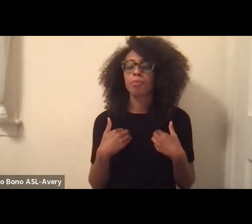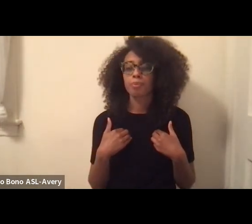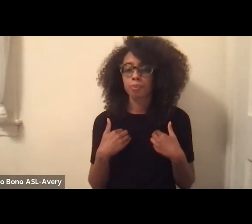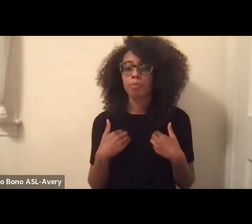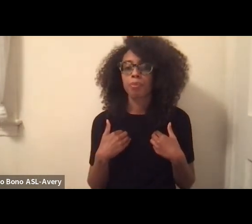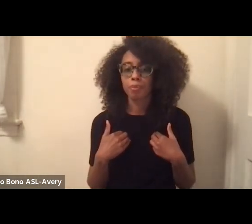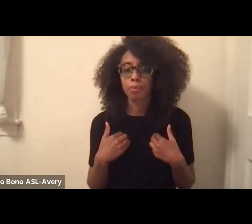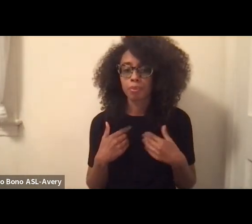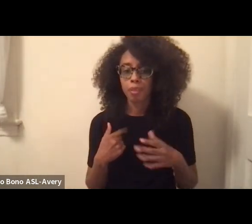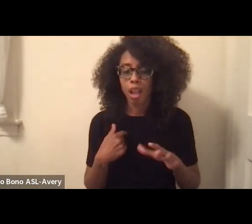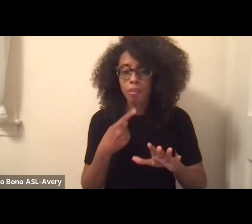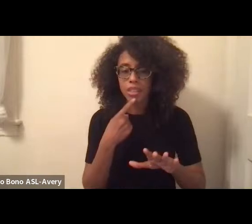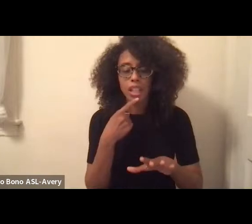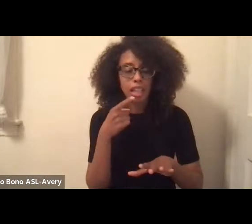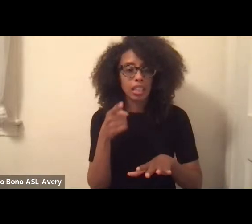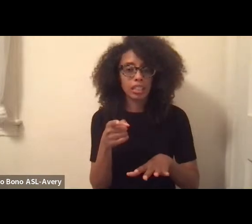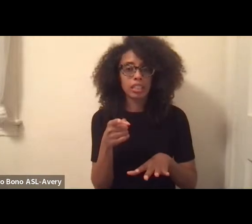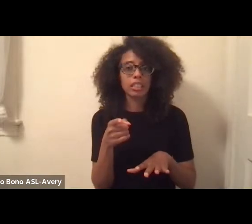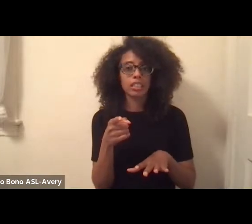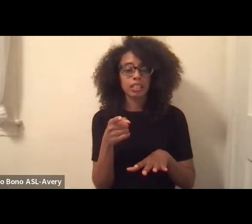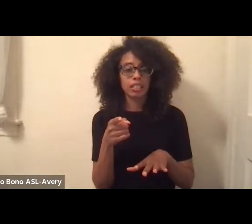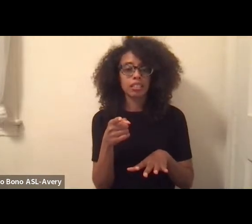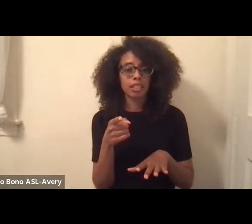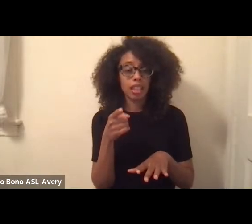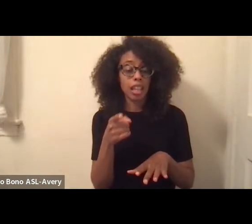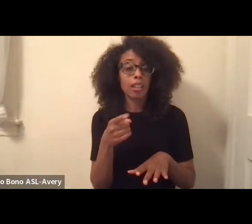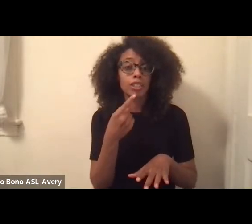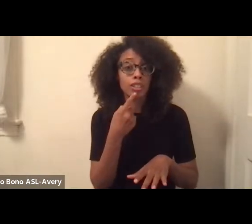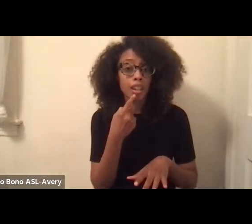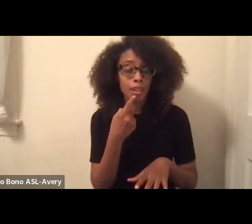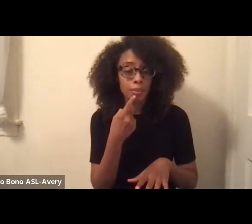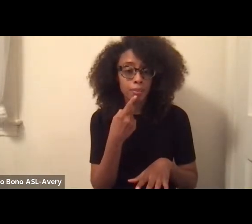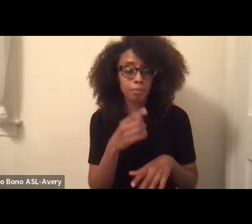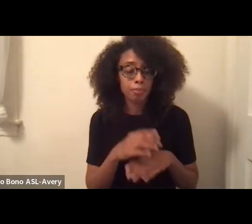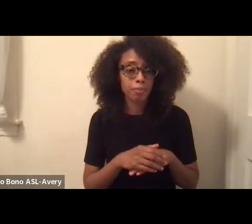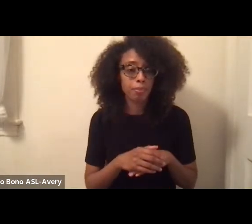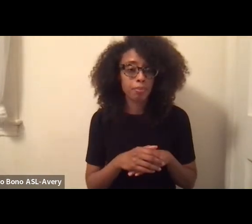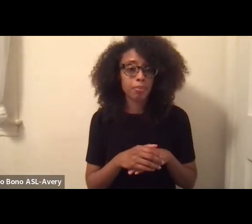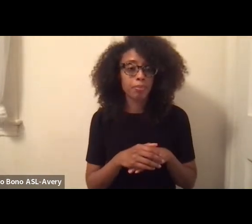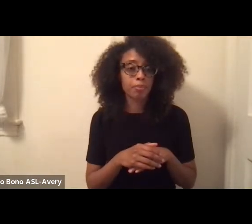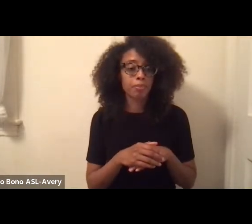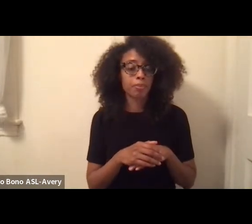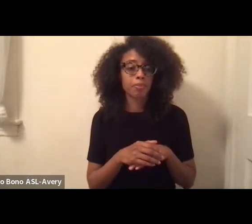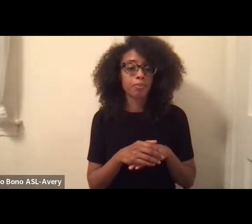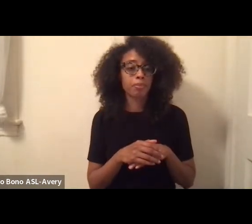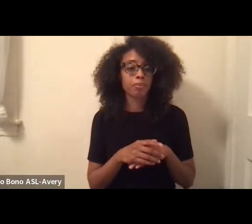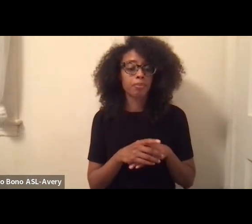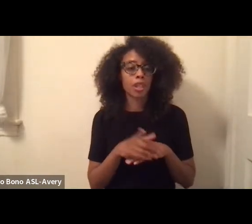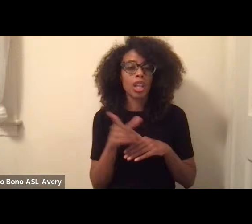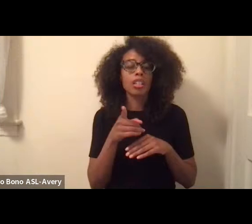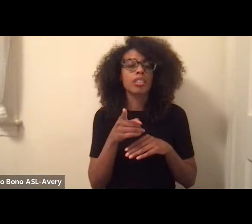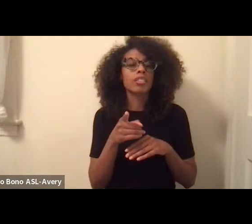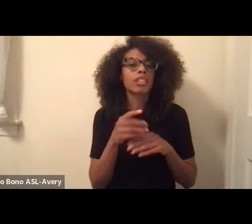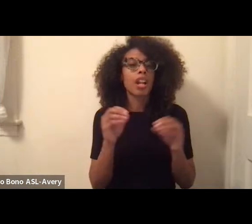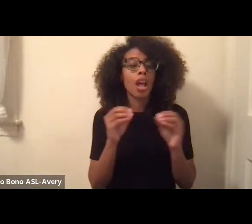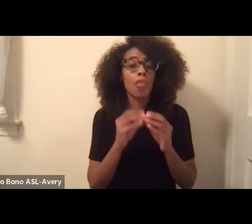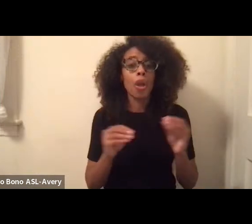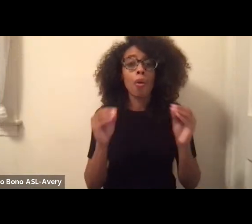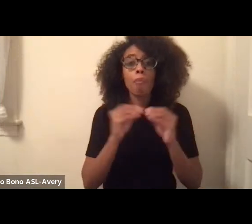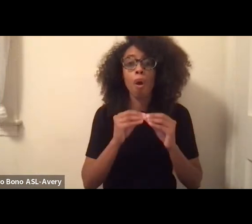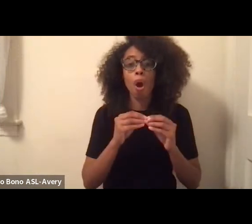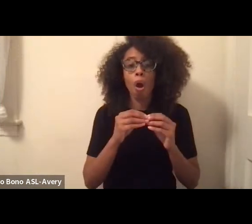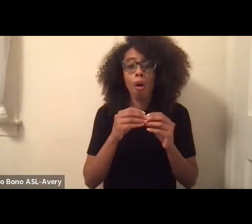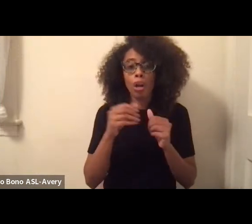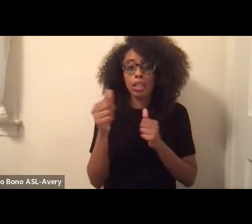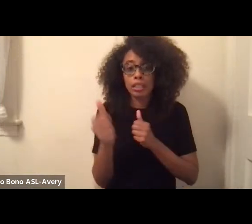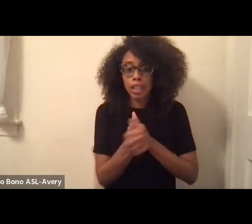I'm gonna say this. There's a saying that there's nothing more dangerous than a people